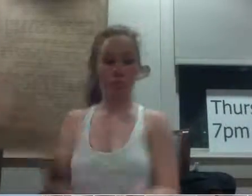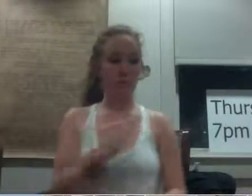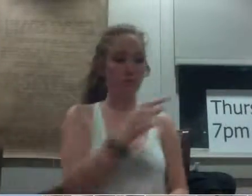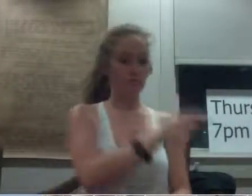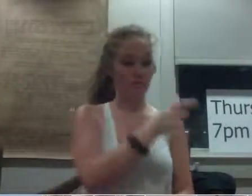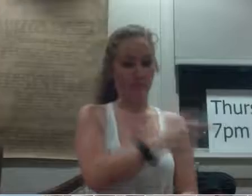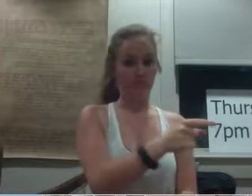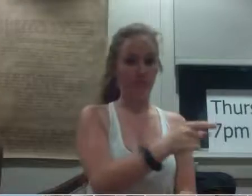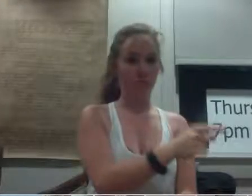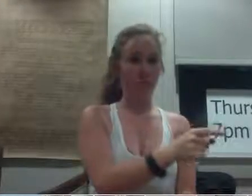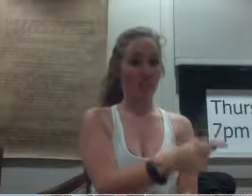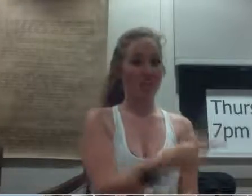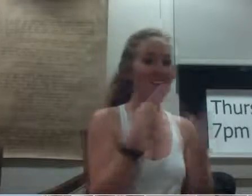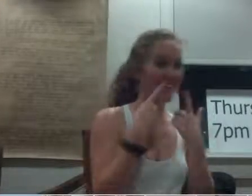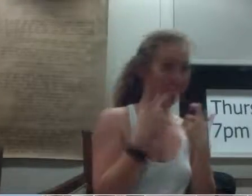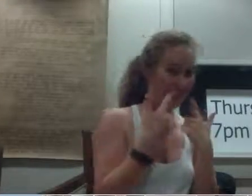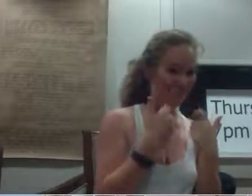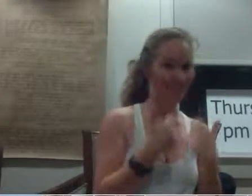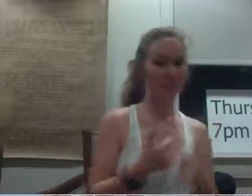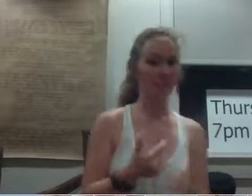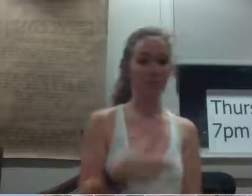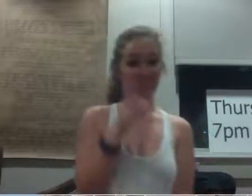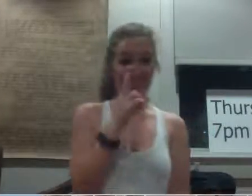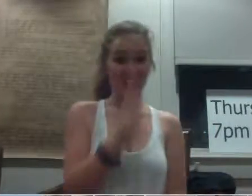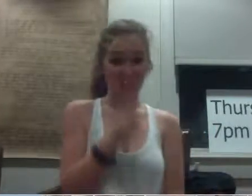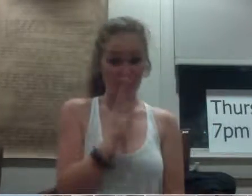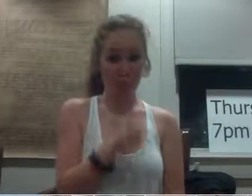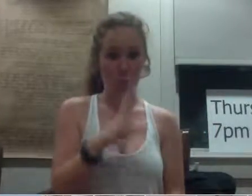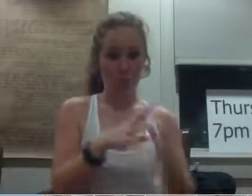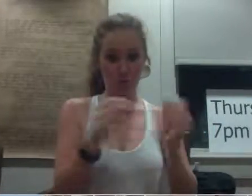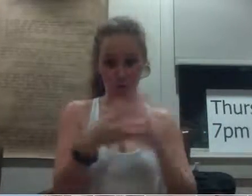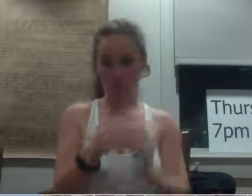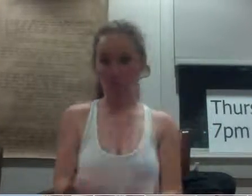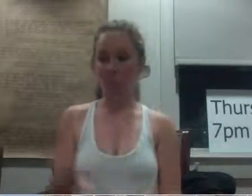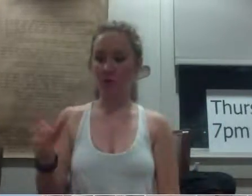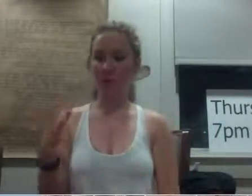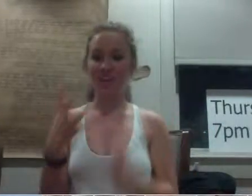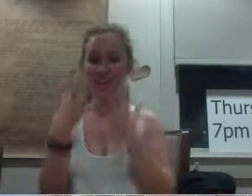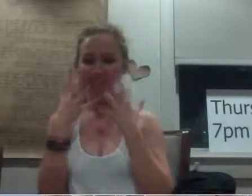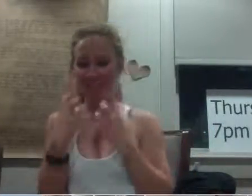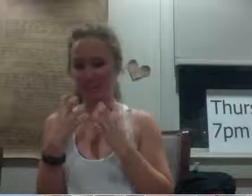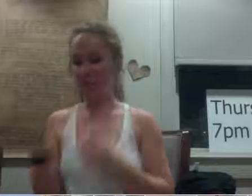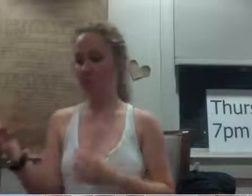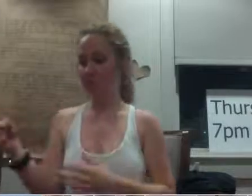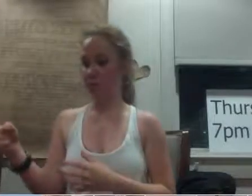There are different groups of his plays. The first one's comedy. There are history stories,